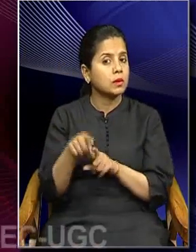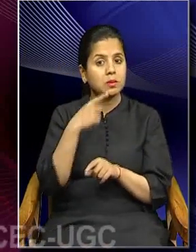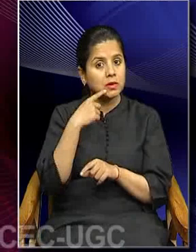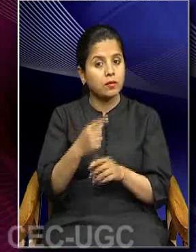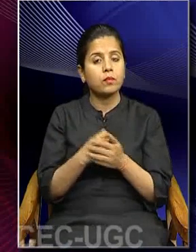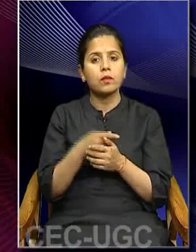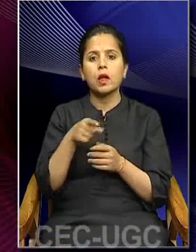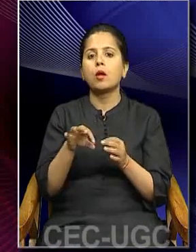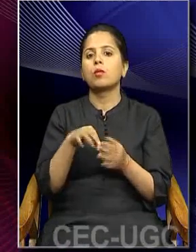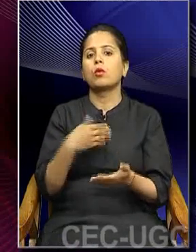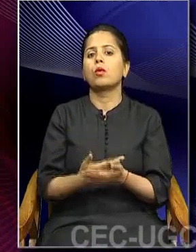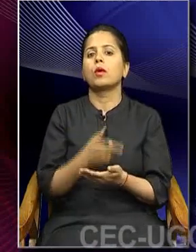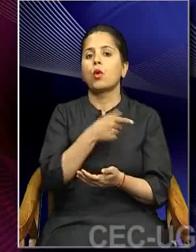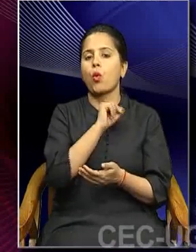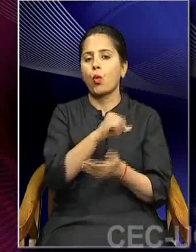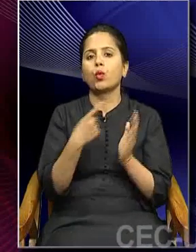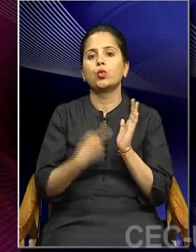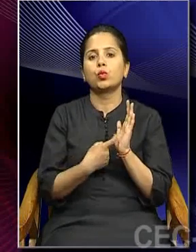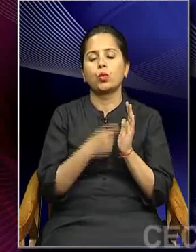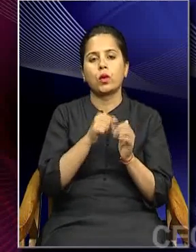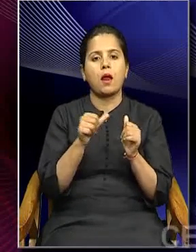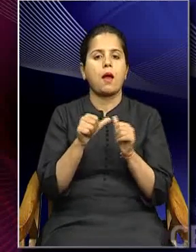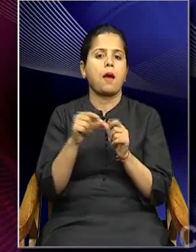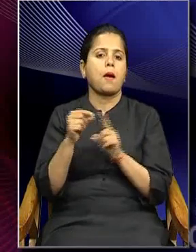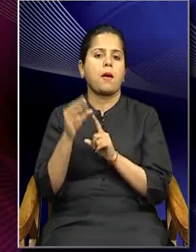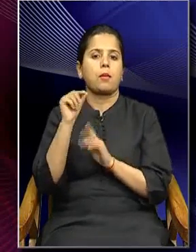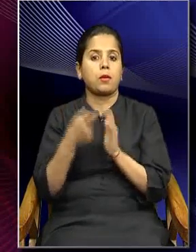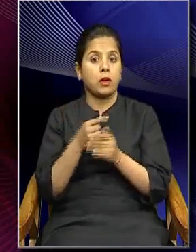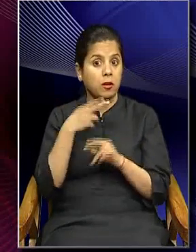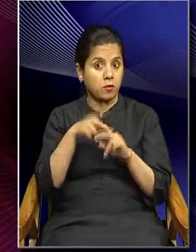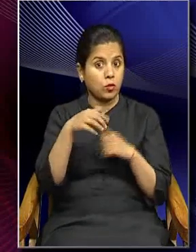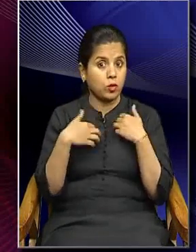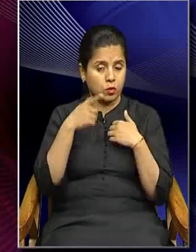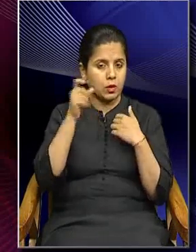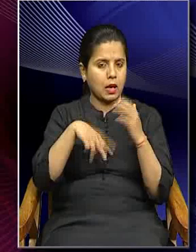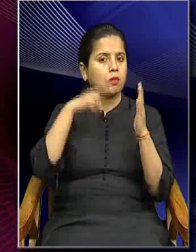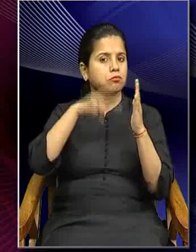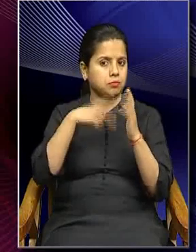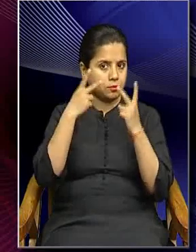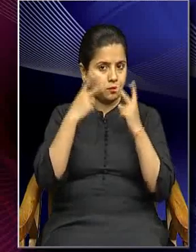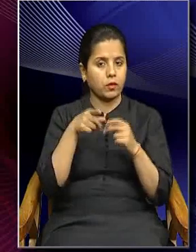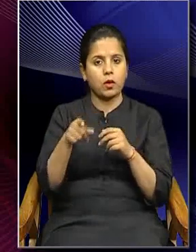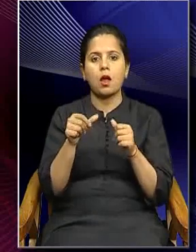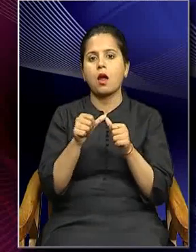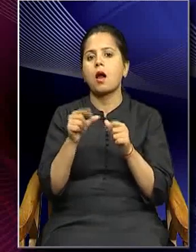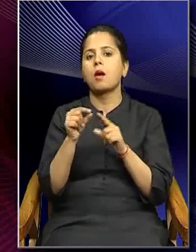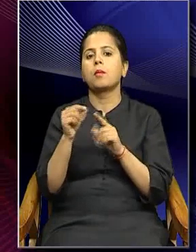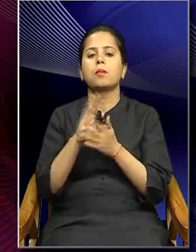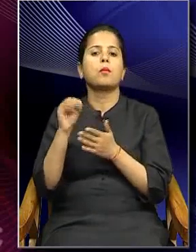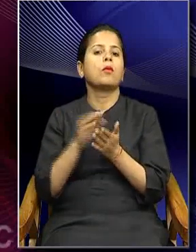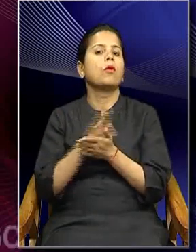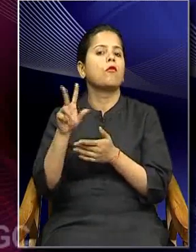is the Buddhist doctrine of apoha. If you're interested, you can read about their apohavad.